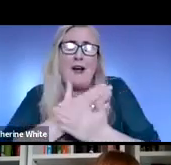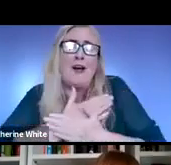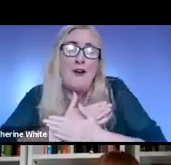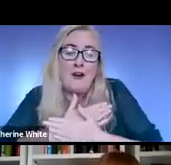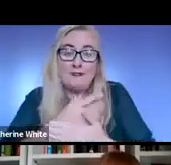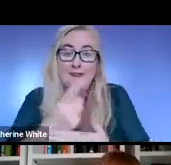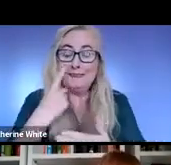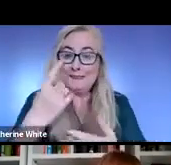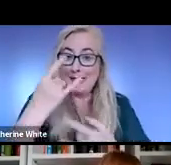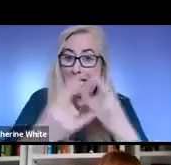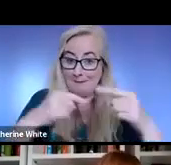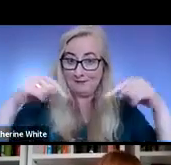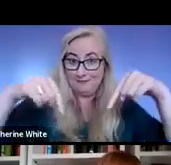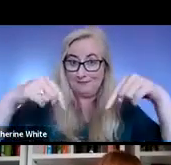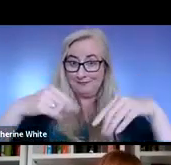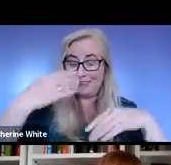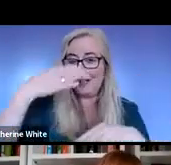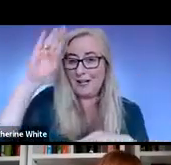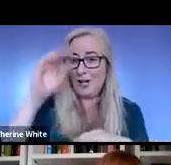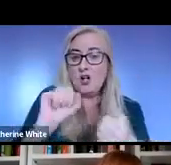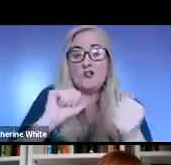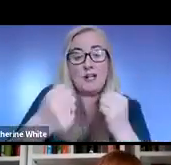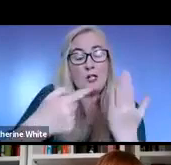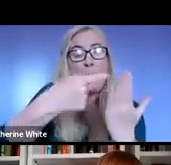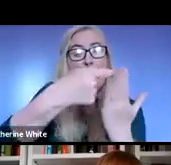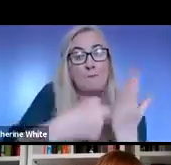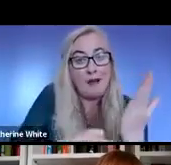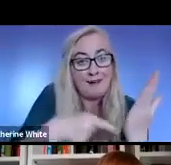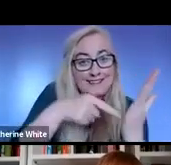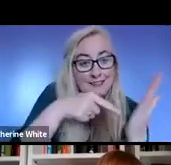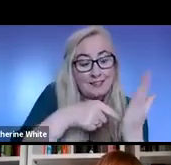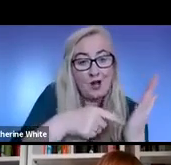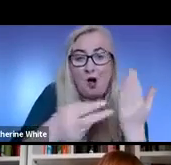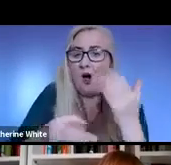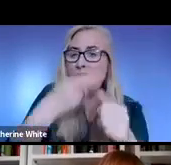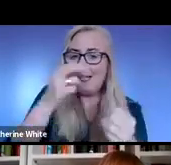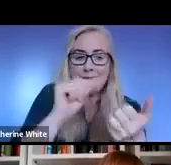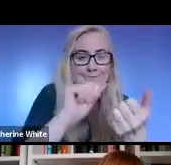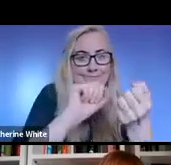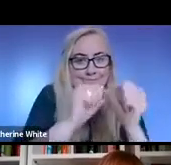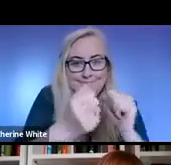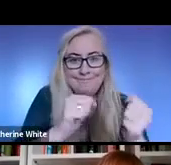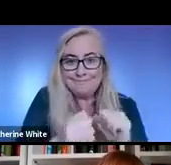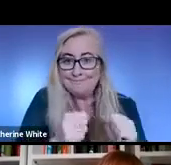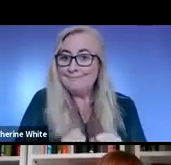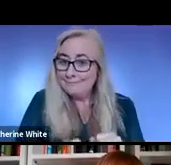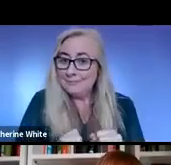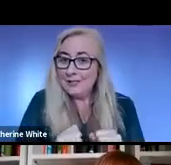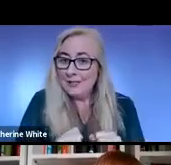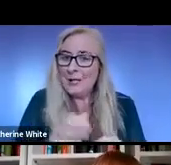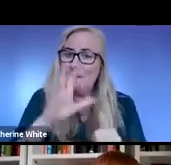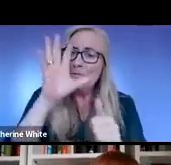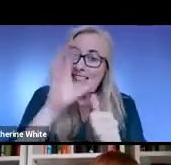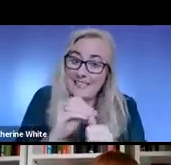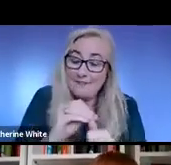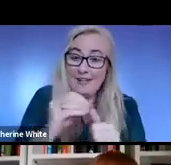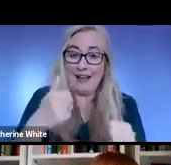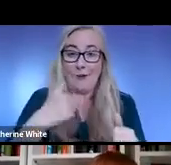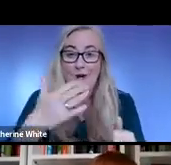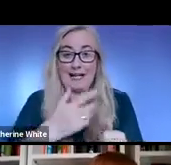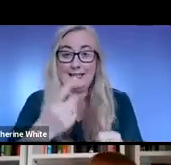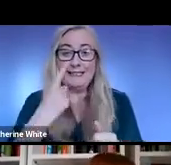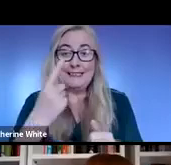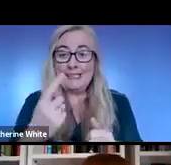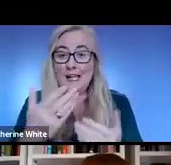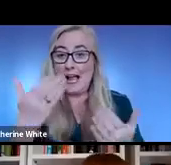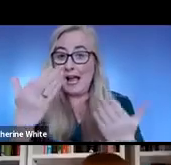see happen in Ireland is changes in policies that have already been drafted and amendments need to be made. So specifically what I would like to see is the optional